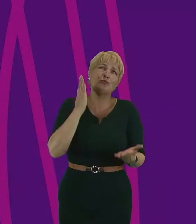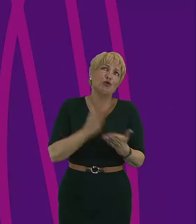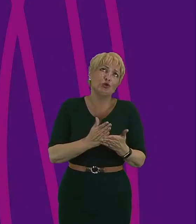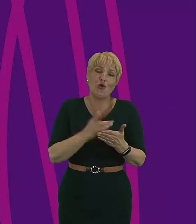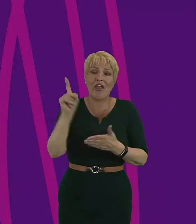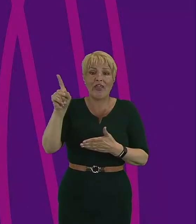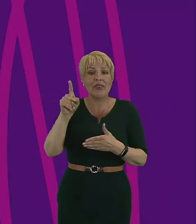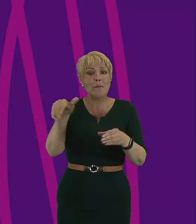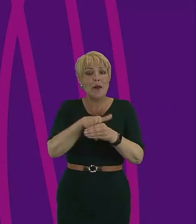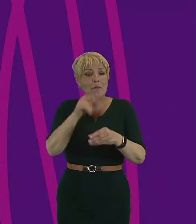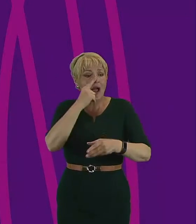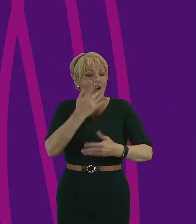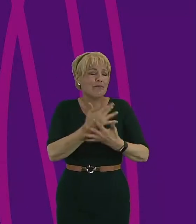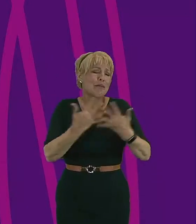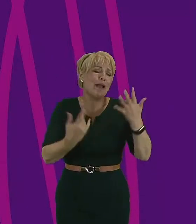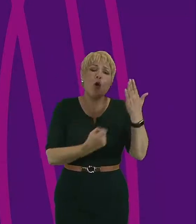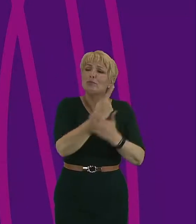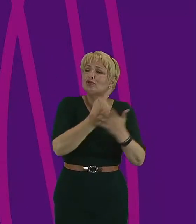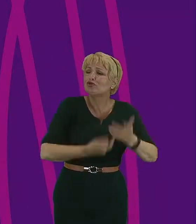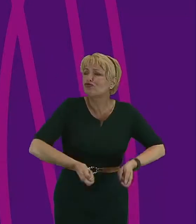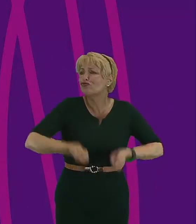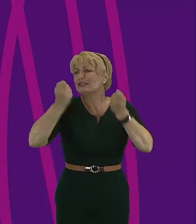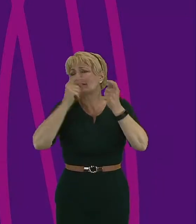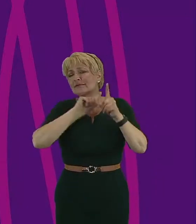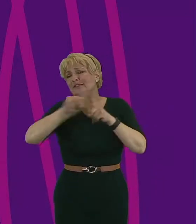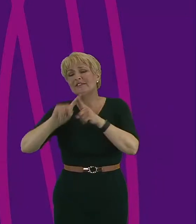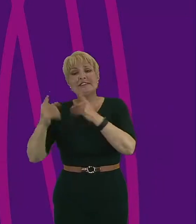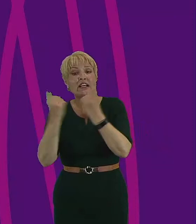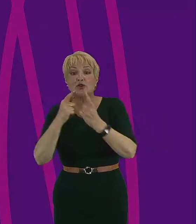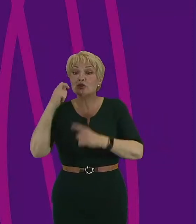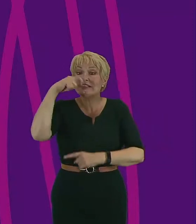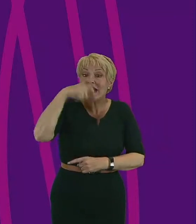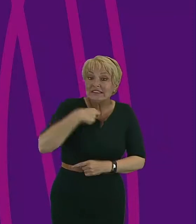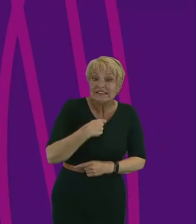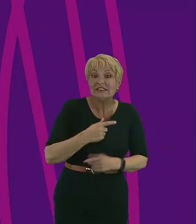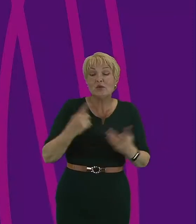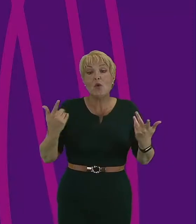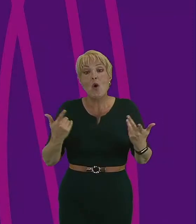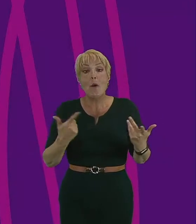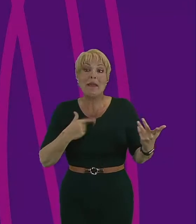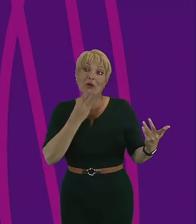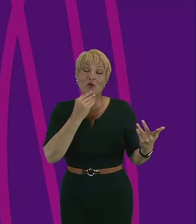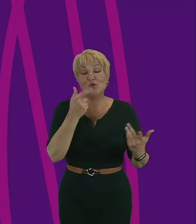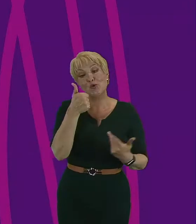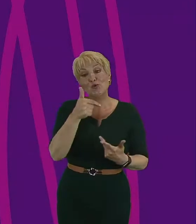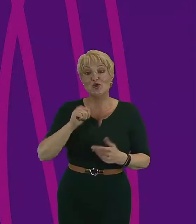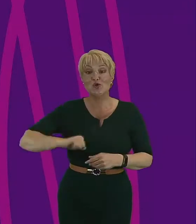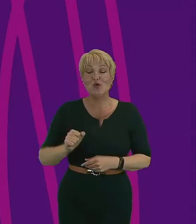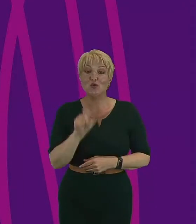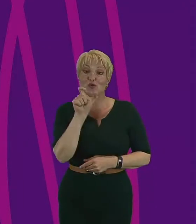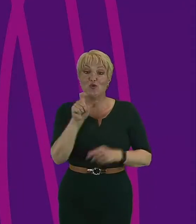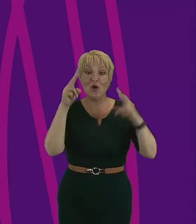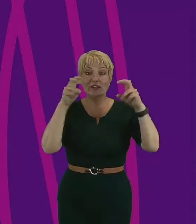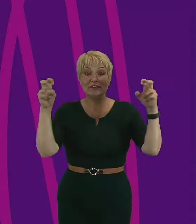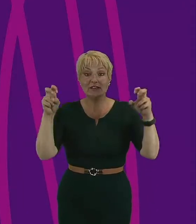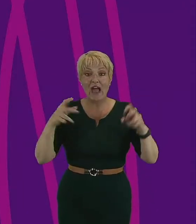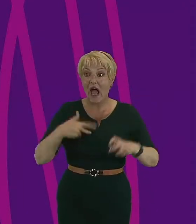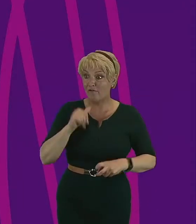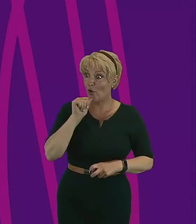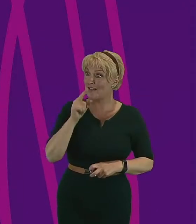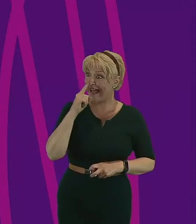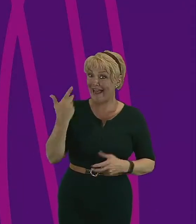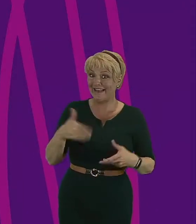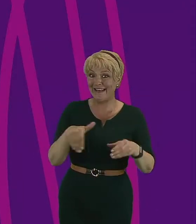opportunities to raise other issues, testing and other issues, and if I may use a good Scottish word, I've not seen any member